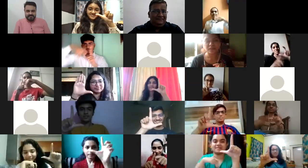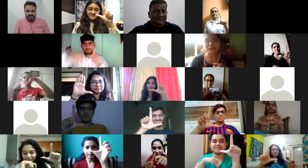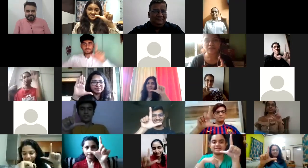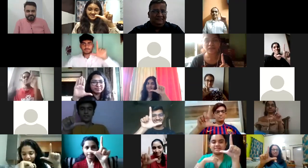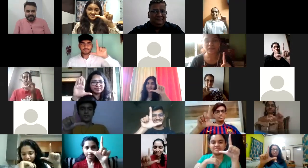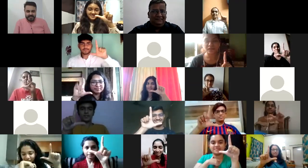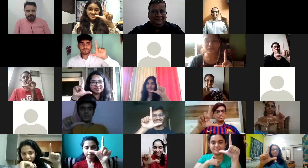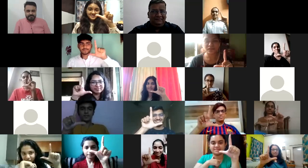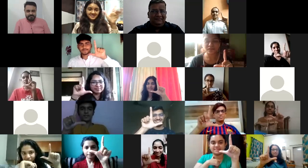M.